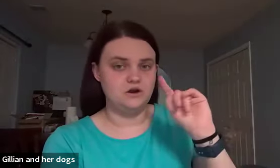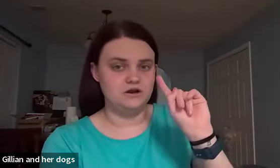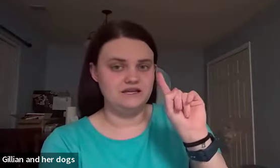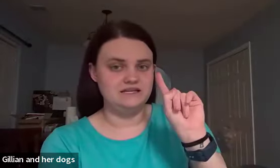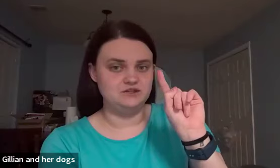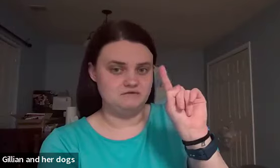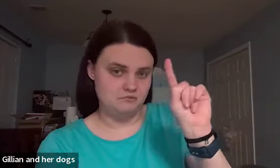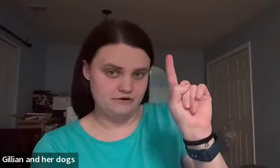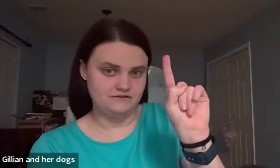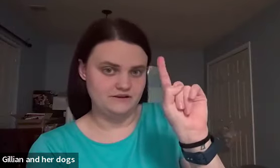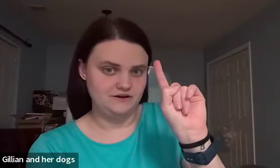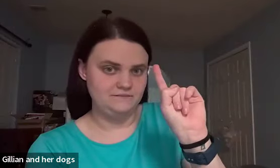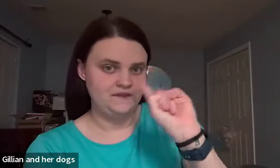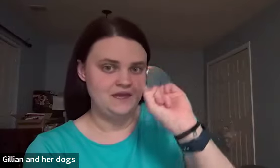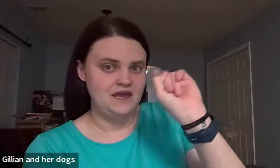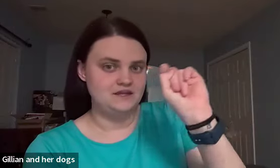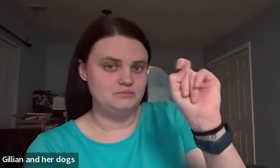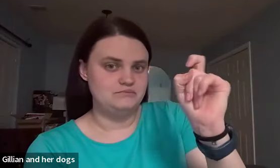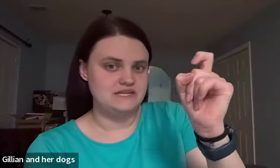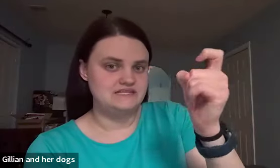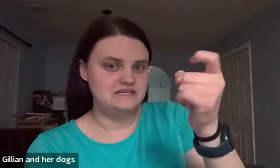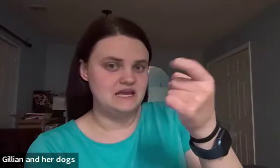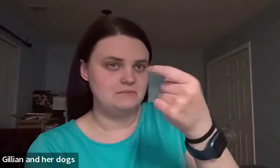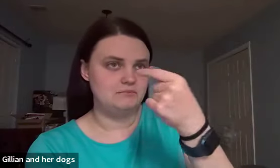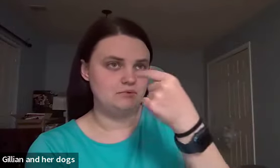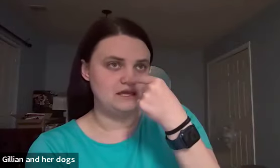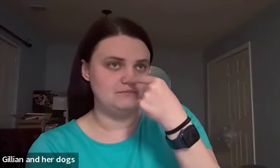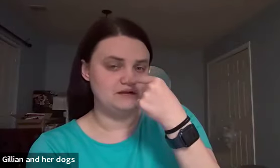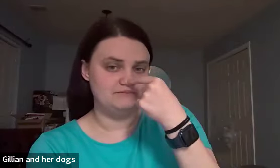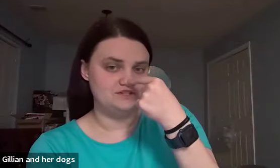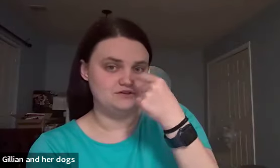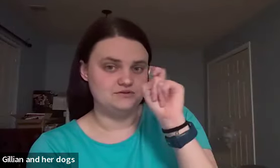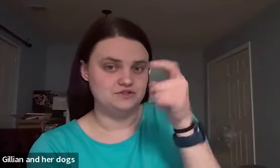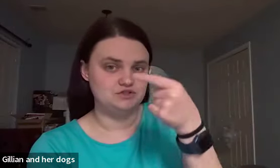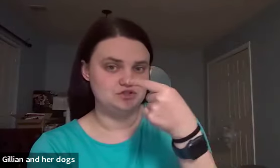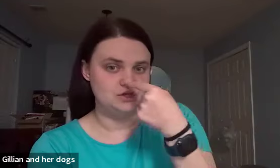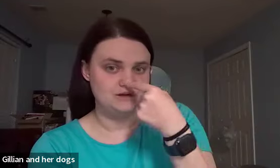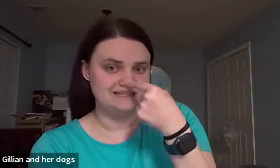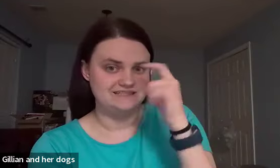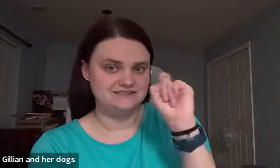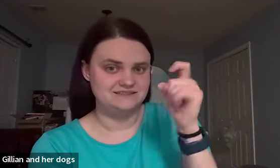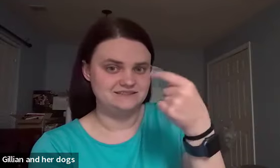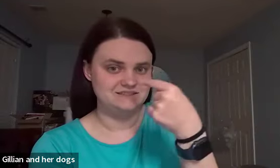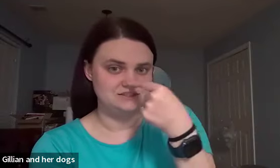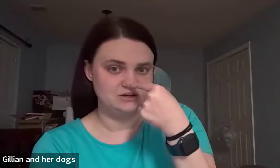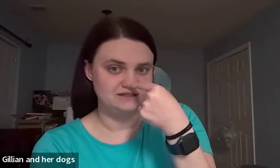for Target is you have a pointer finger, you bend it and bring it and point it to your nose. Target,